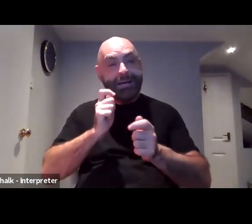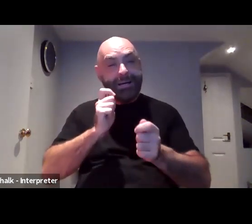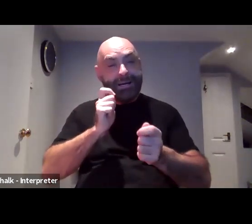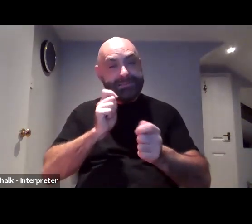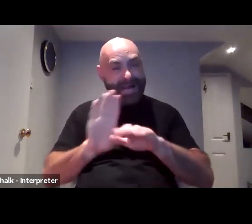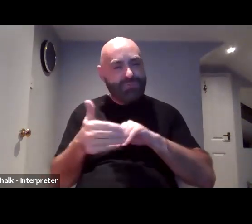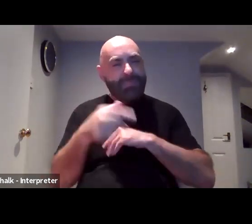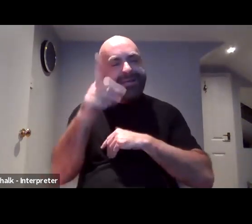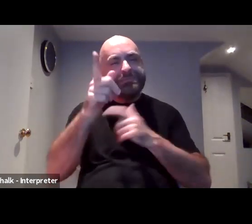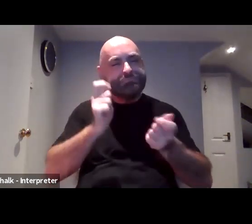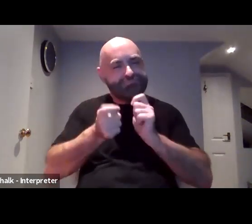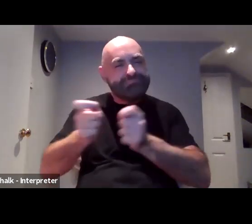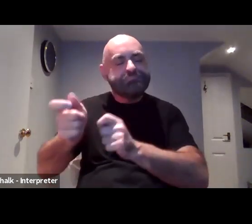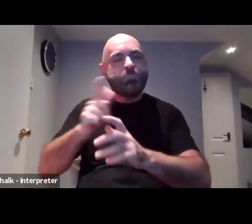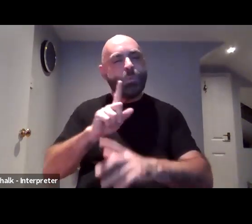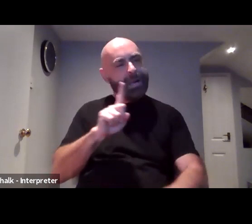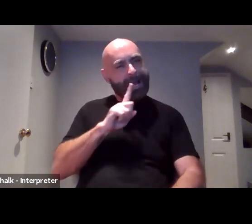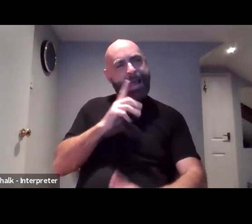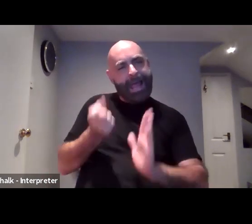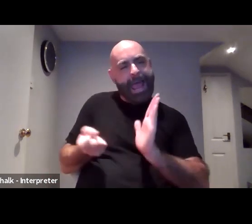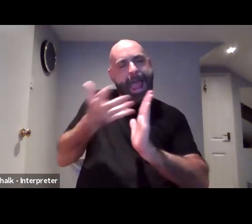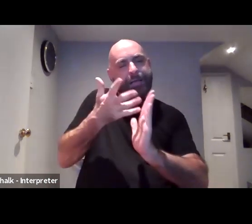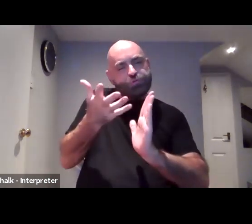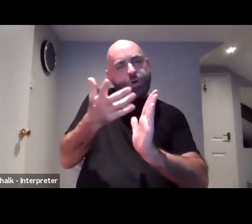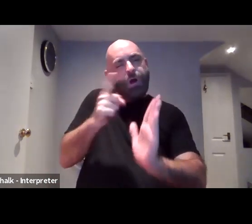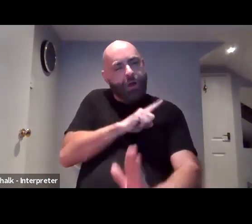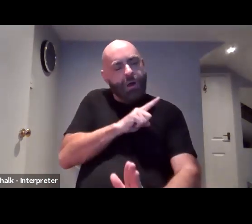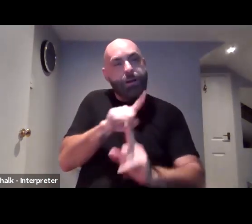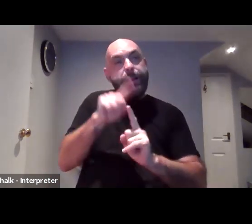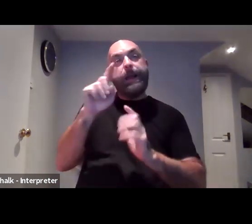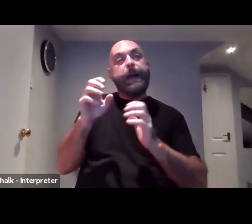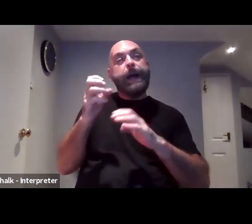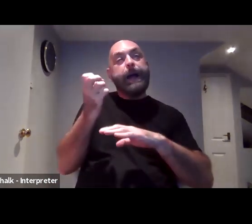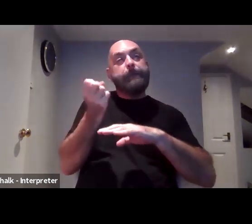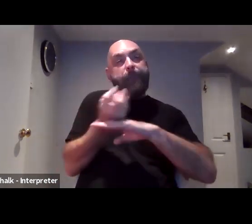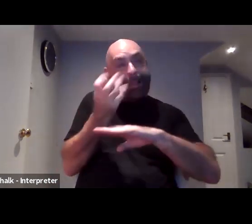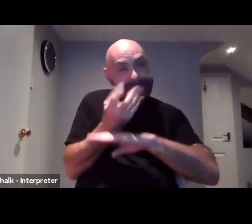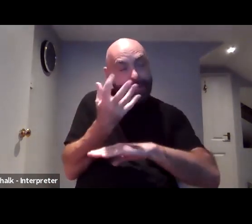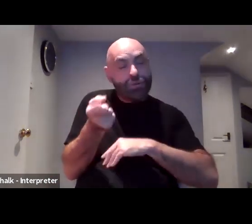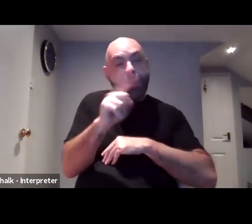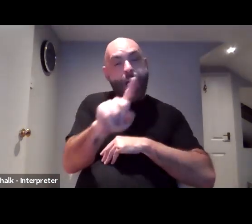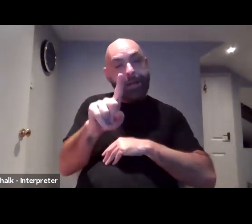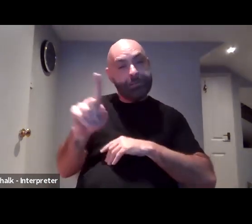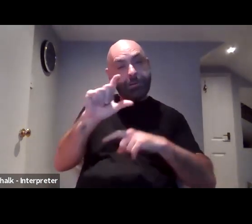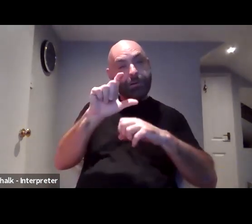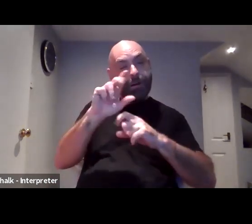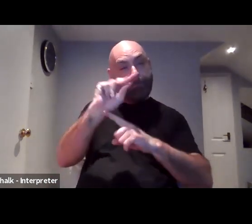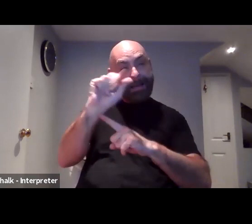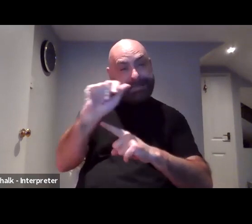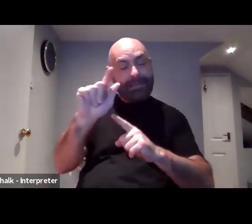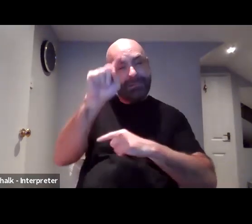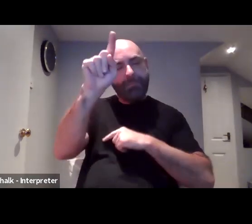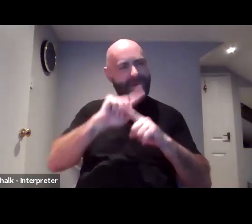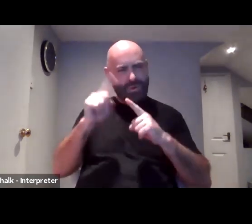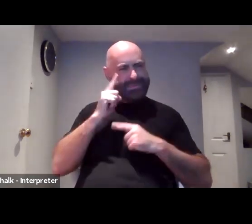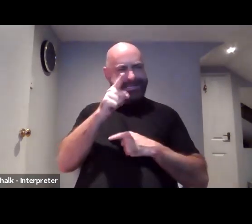does explain, it makes some extra contribution in Bangladeshi and Pakistani. But you can